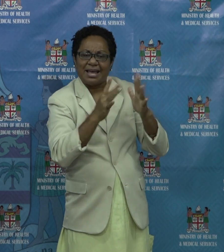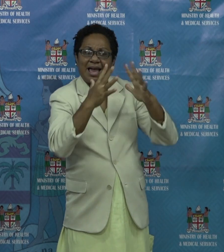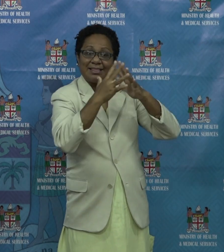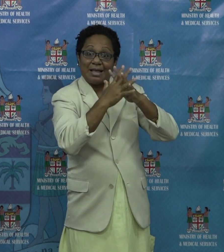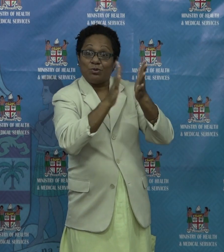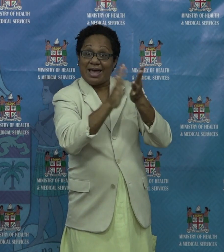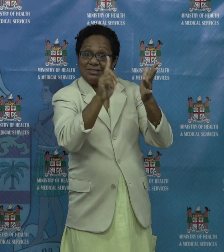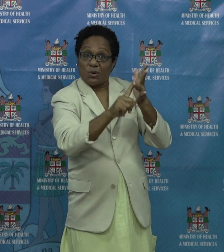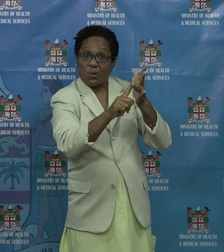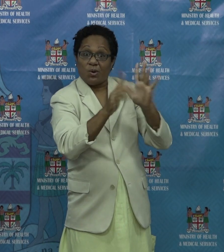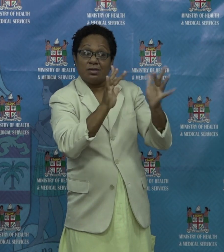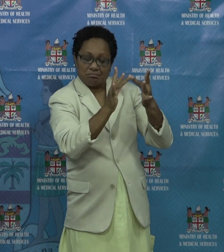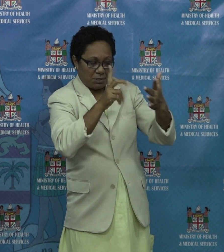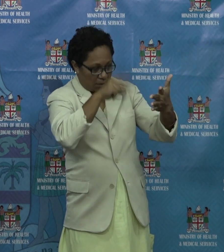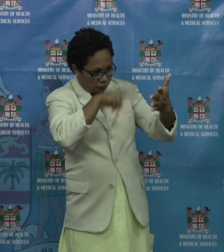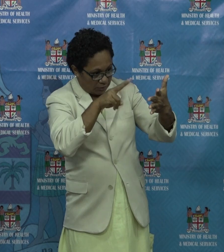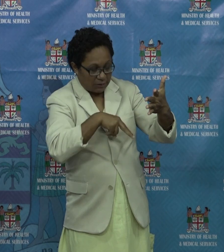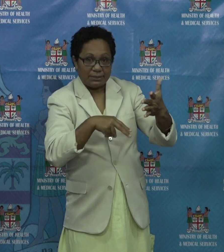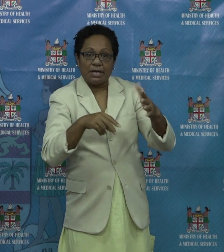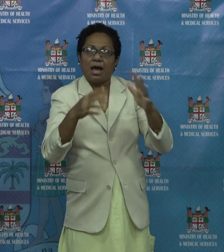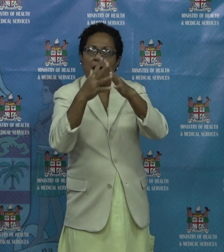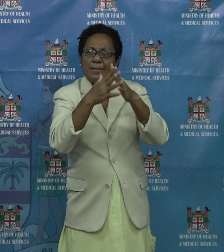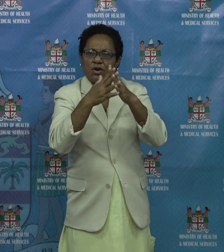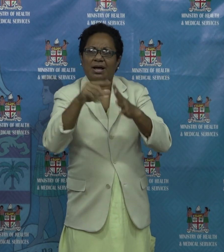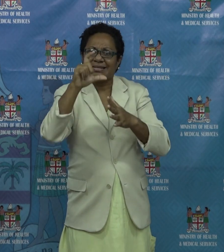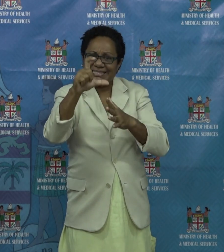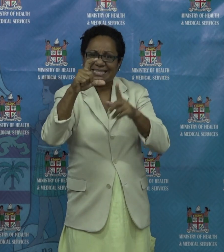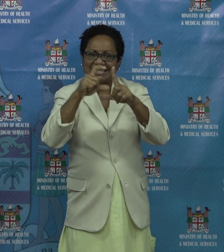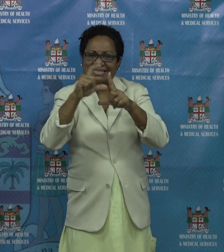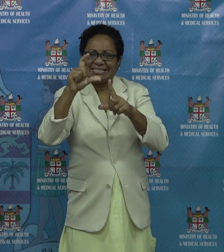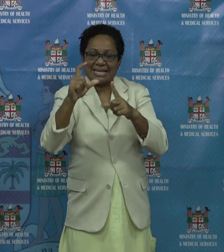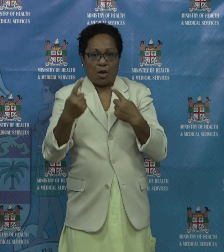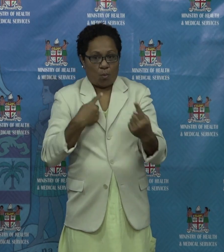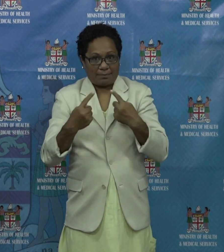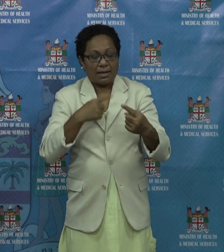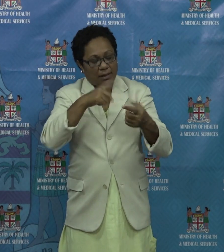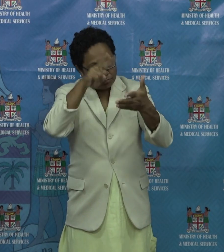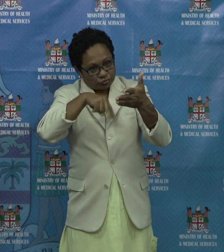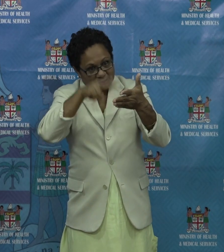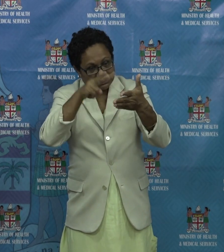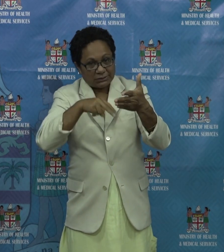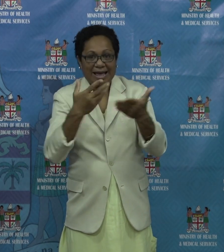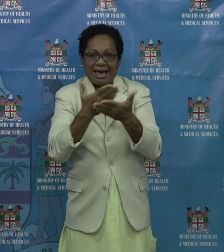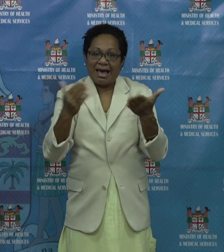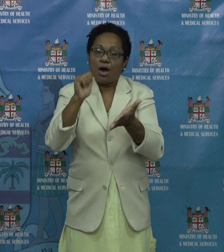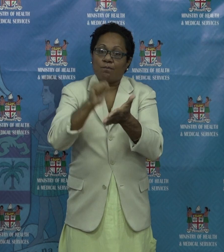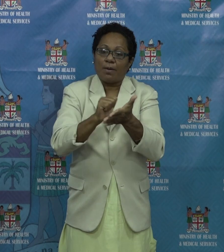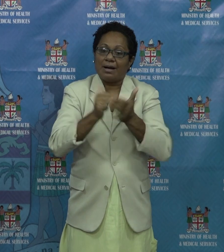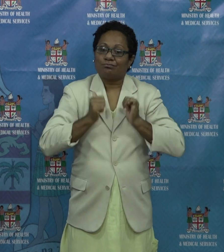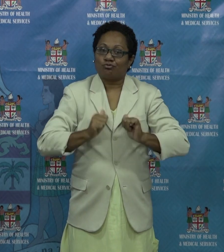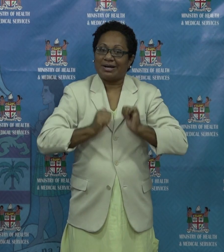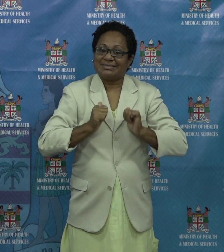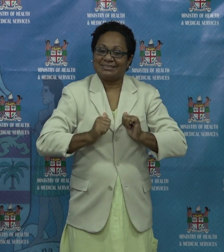WHO website, the US CDC website, and the government website on how to safely and correctly